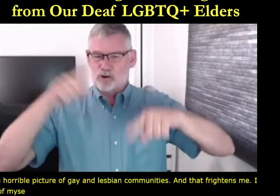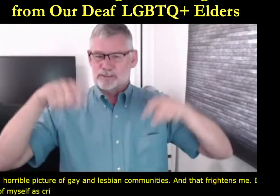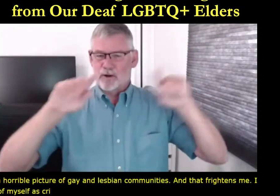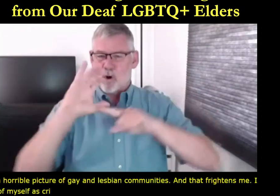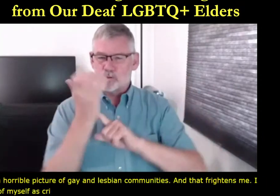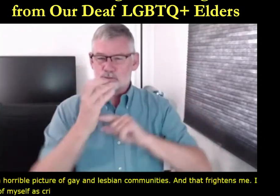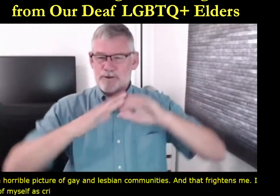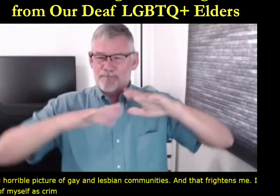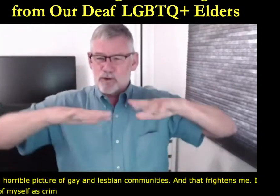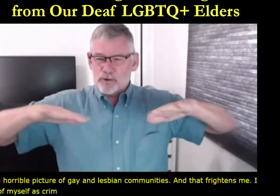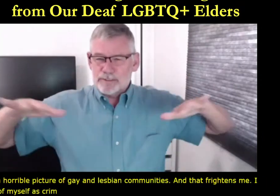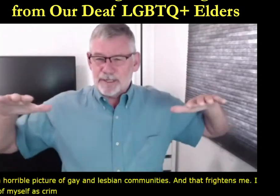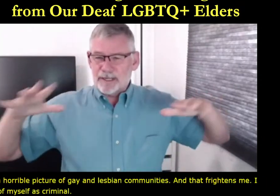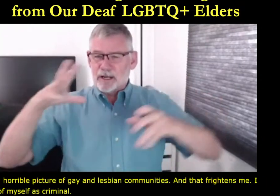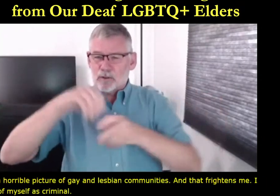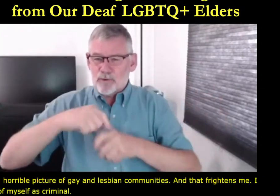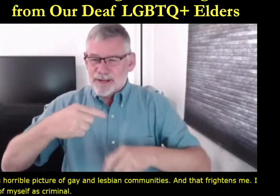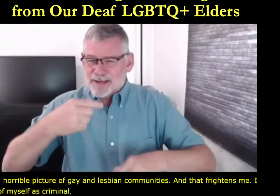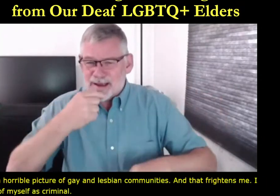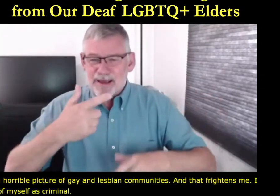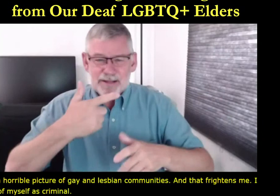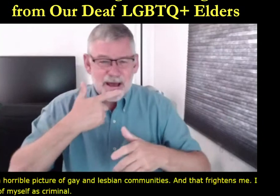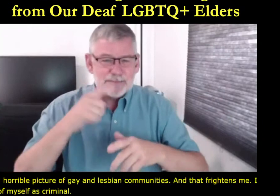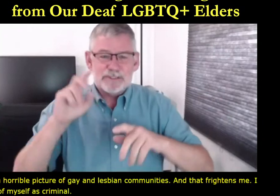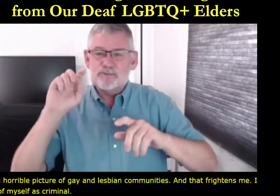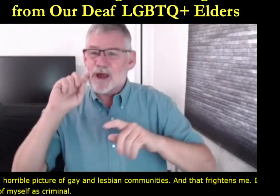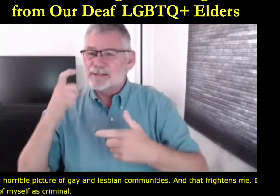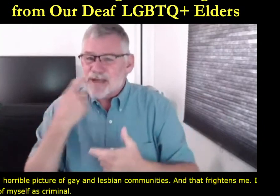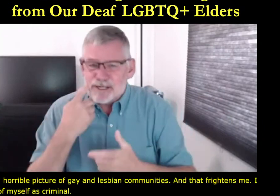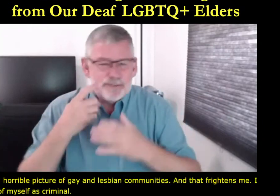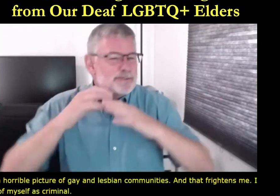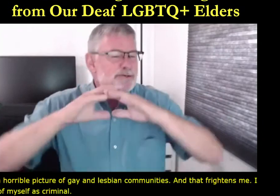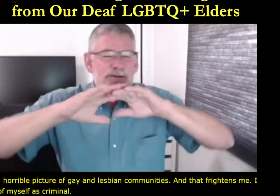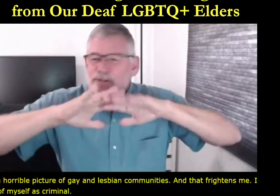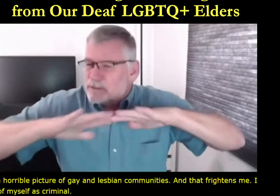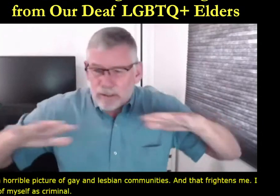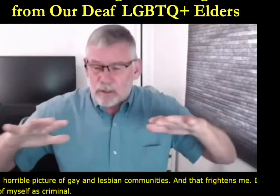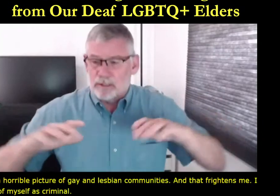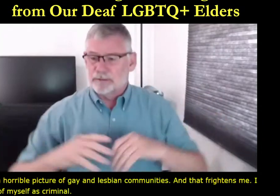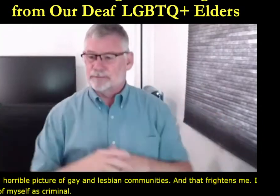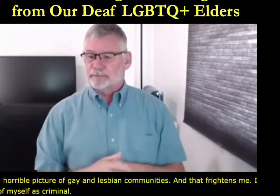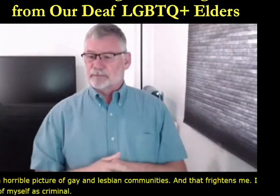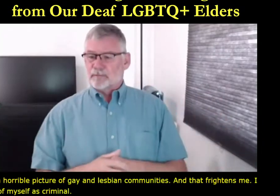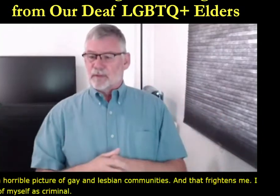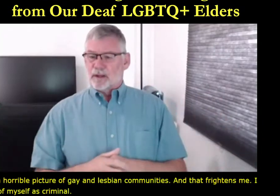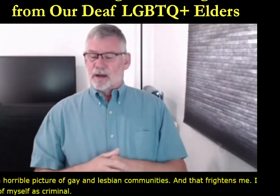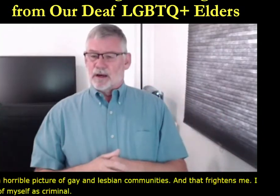and i love los angeles because it's so diverse here we have gay and lesbian we have trans individuals